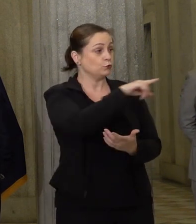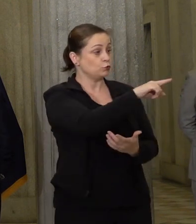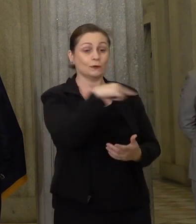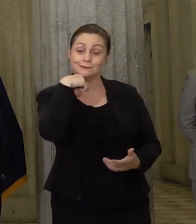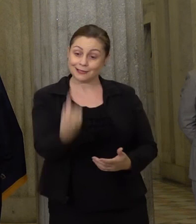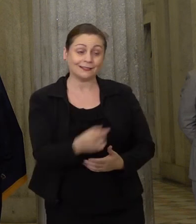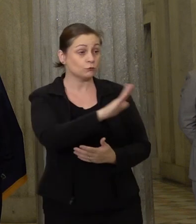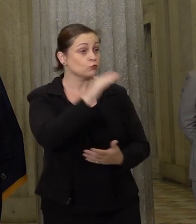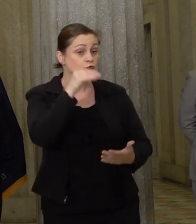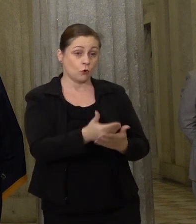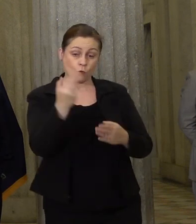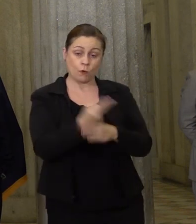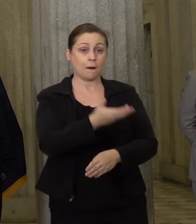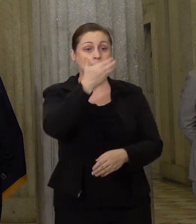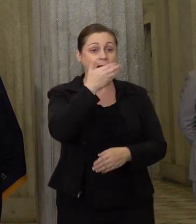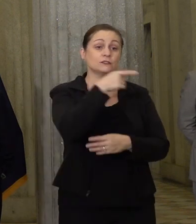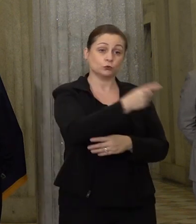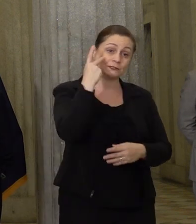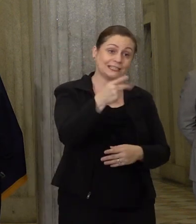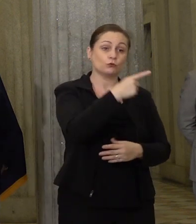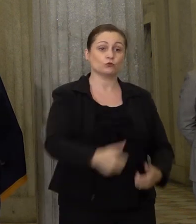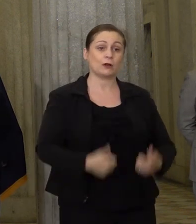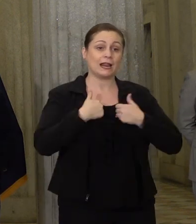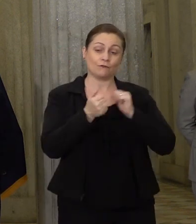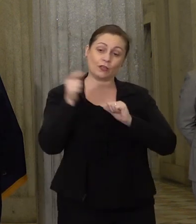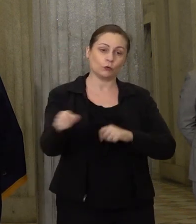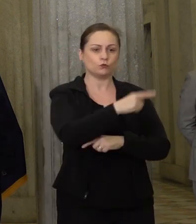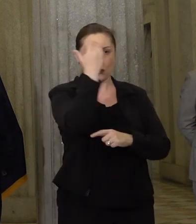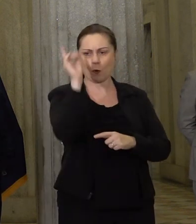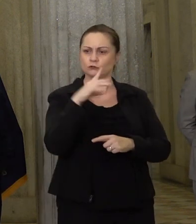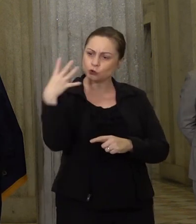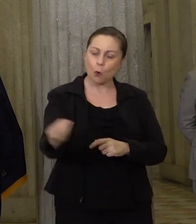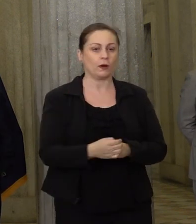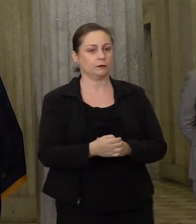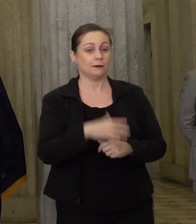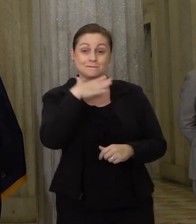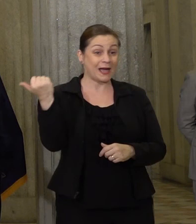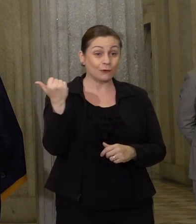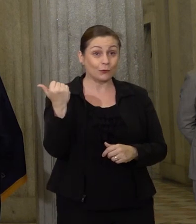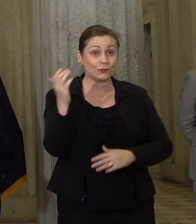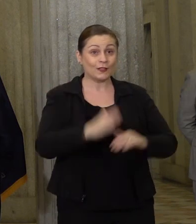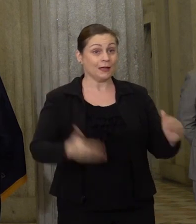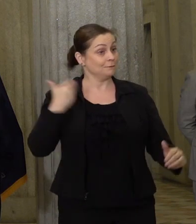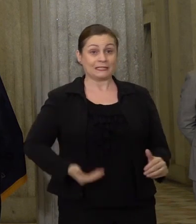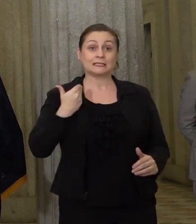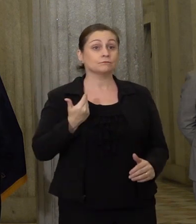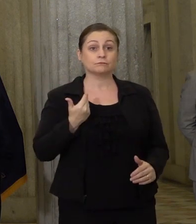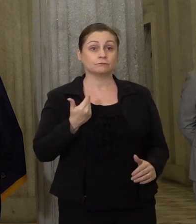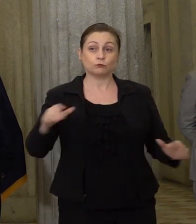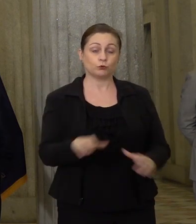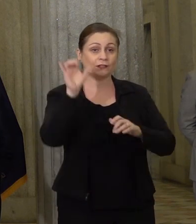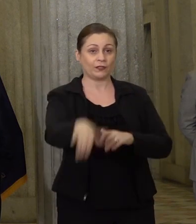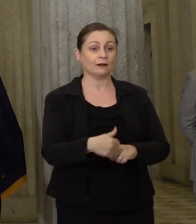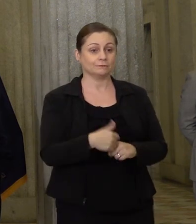to wear a mask. You see her, you live with her, you know where she is, you know where she goes. It'd be a lot better than me doing